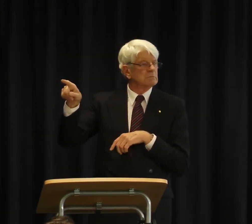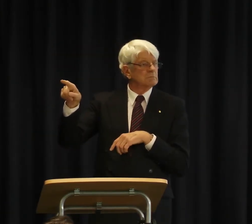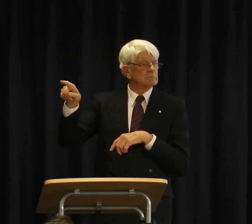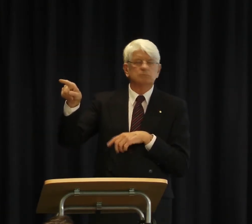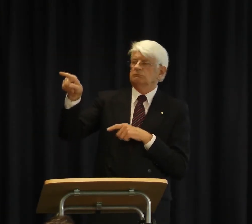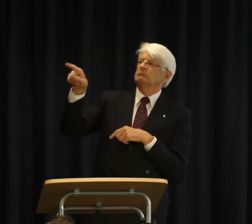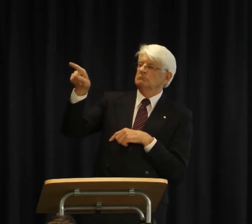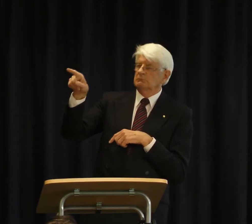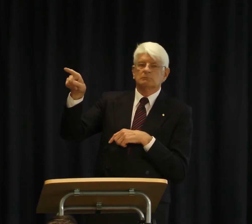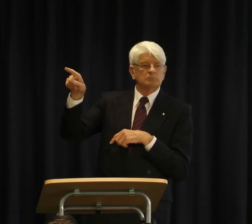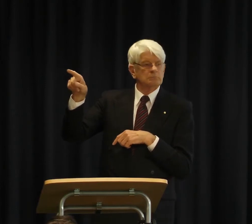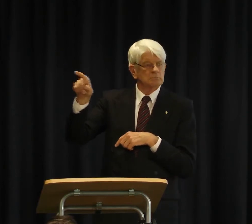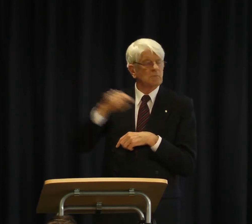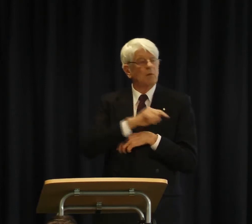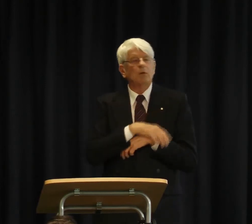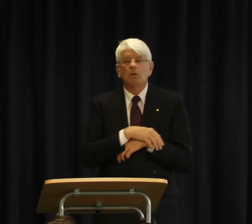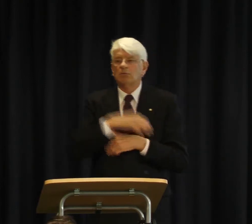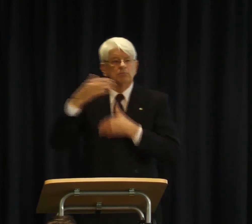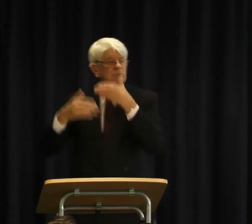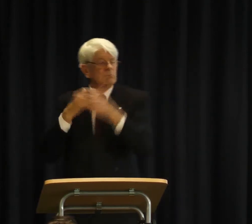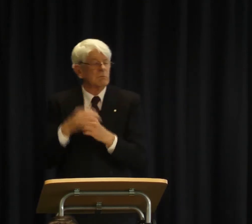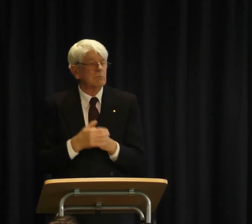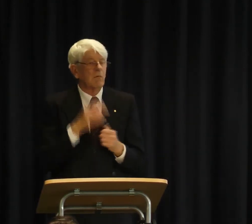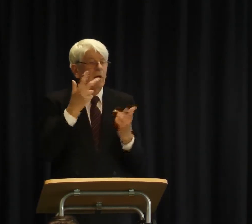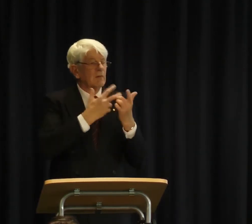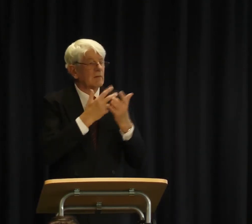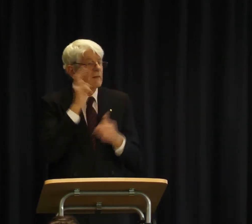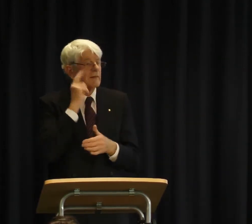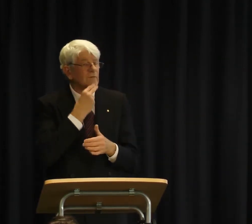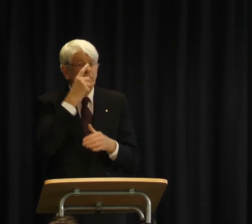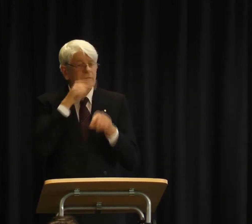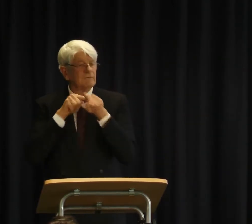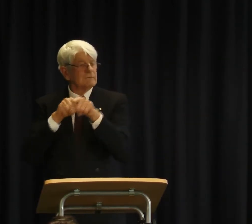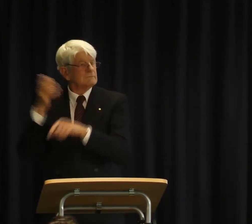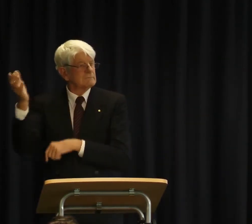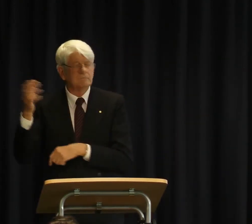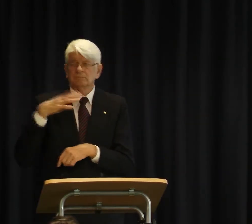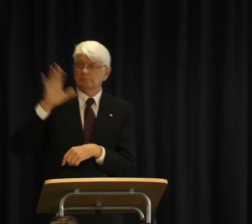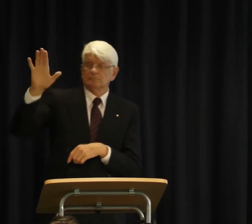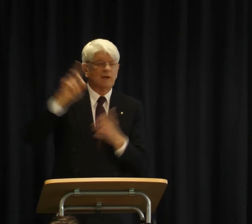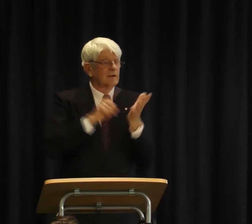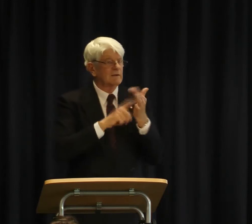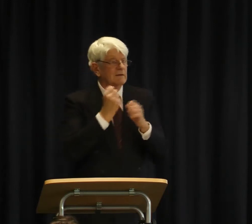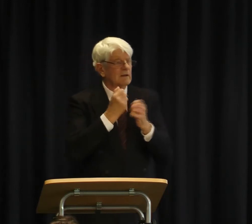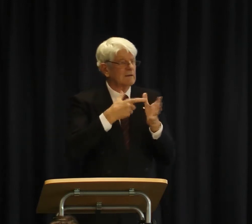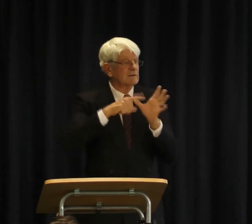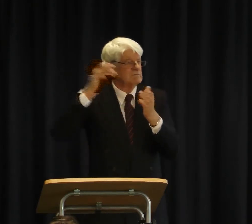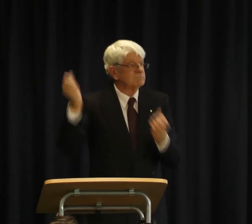And that really captured the interest of the deaf community. A great honour. And other deaf people have followed in